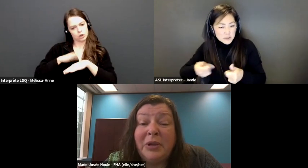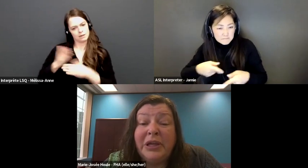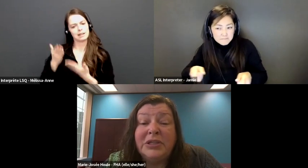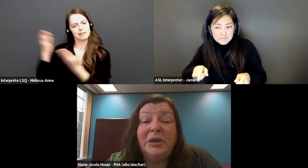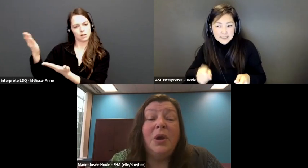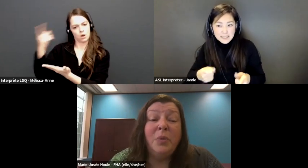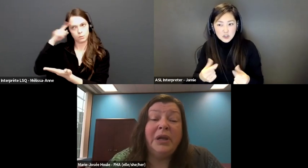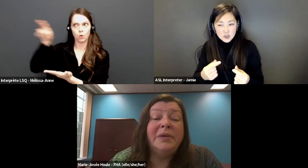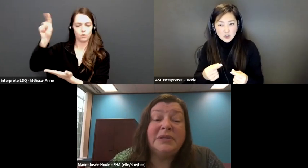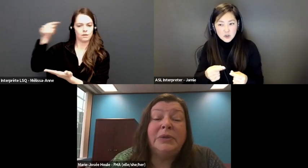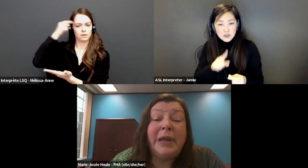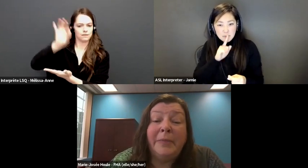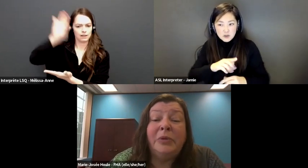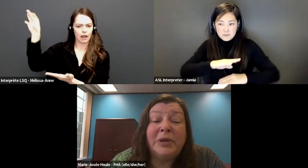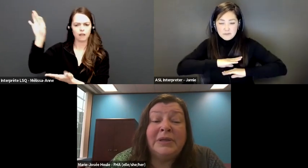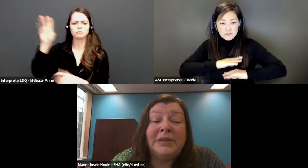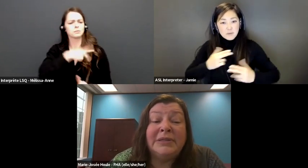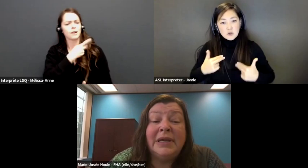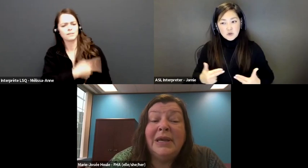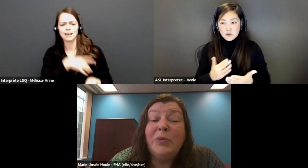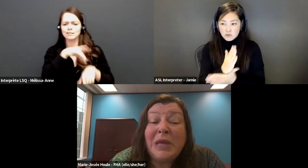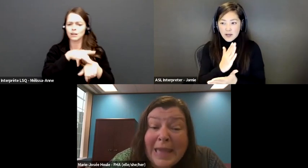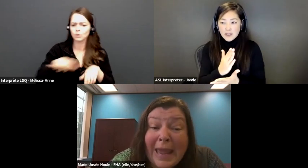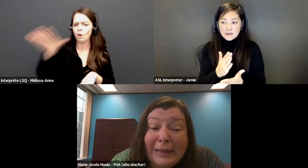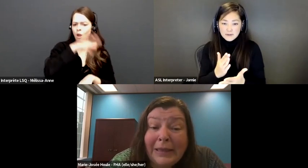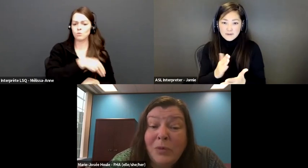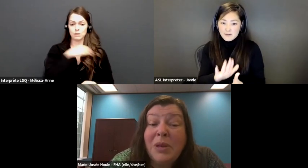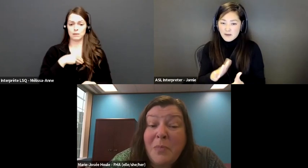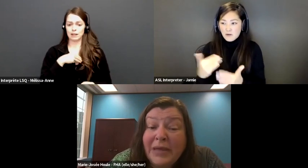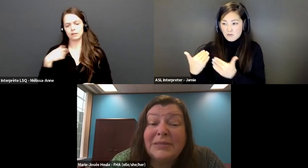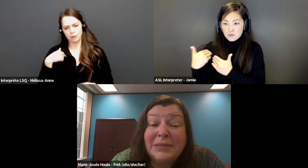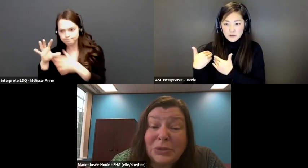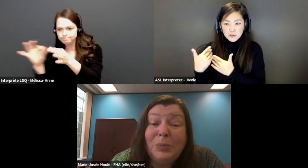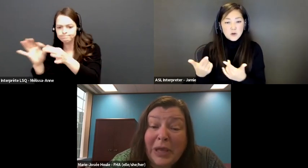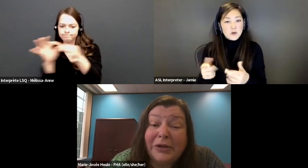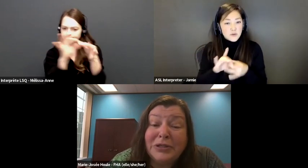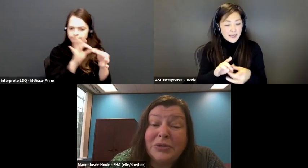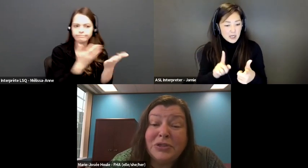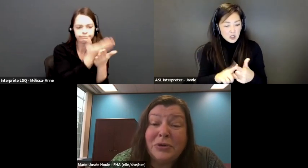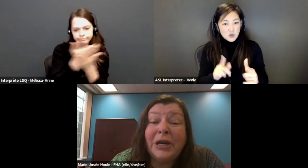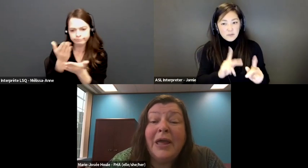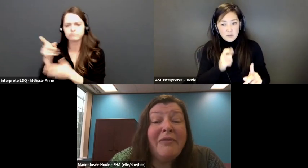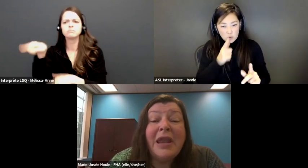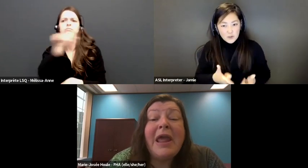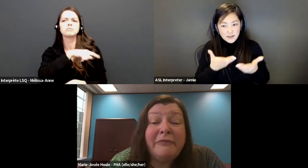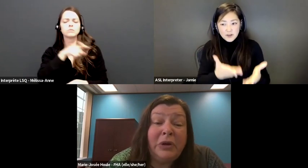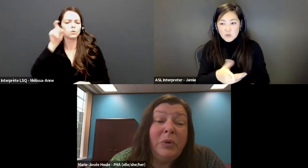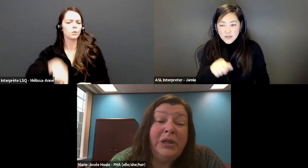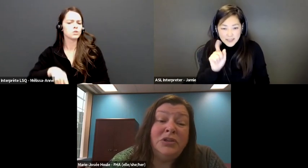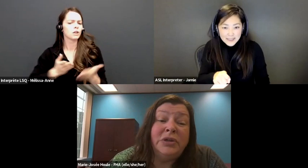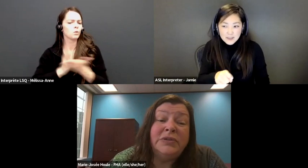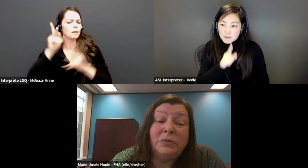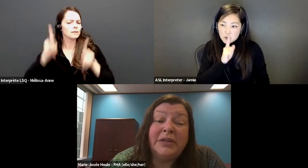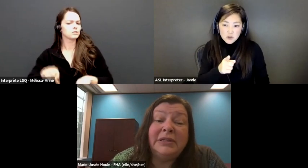rights obligation when it comes to encampment residents. And we can and we must do better to ensure that